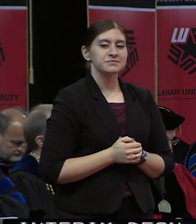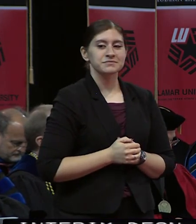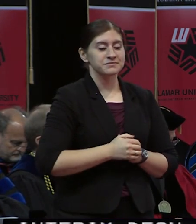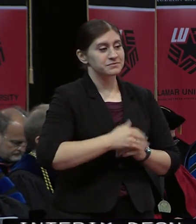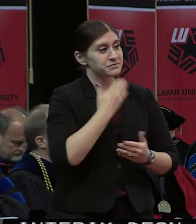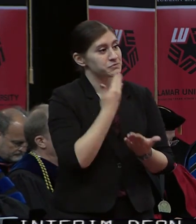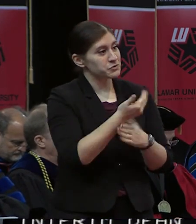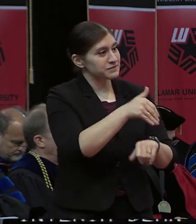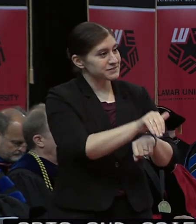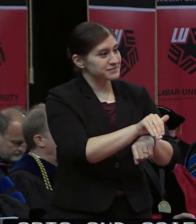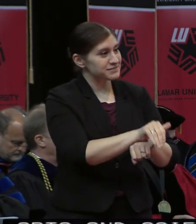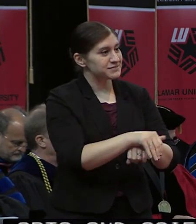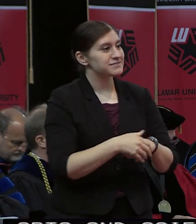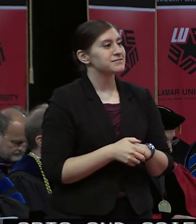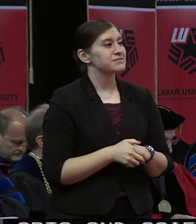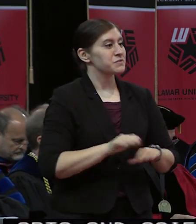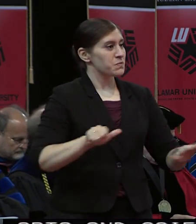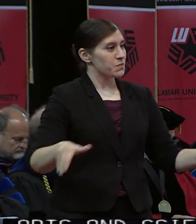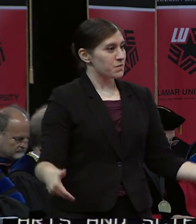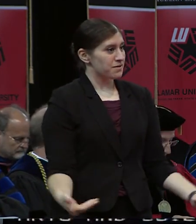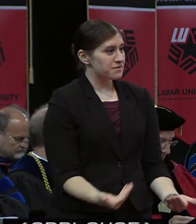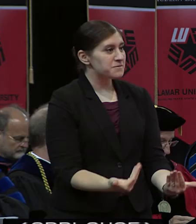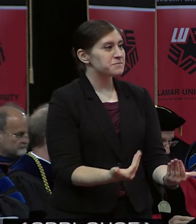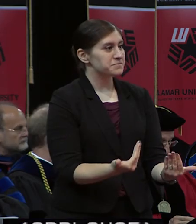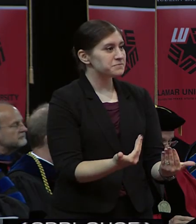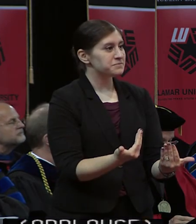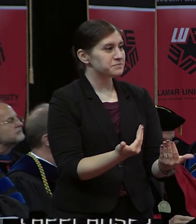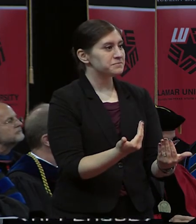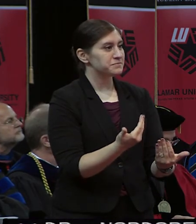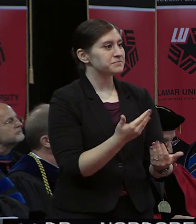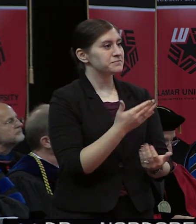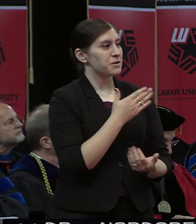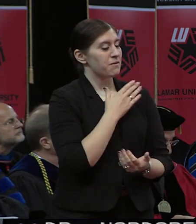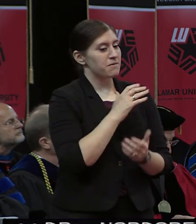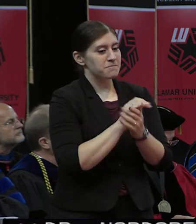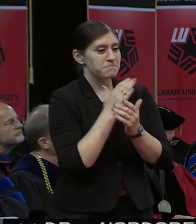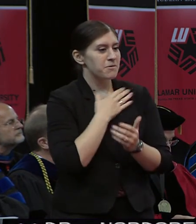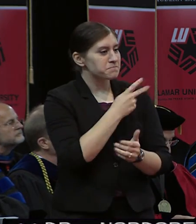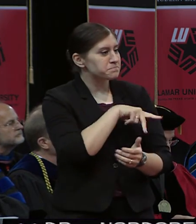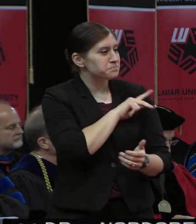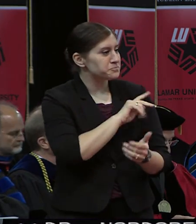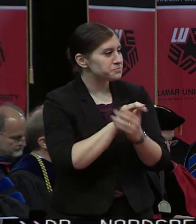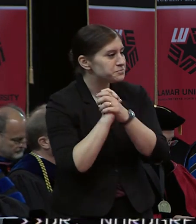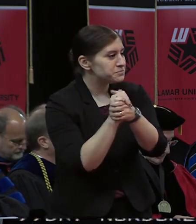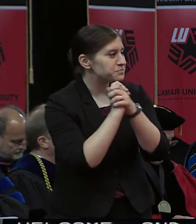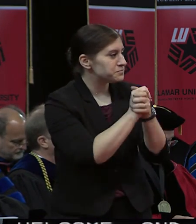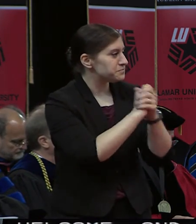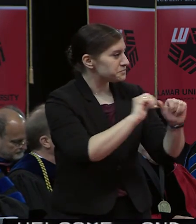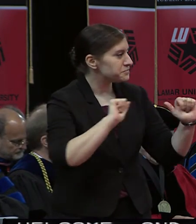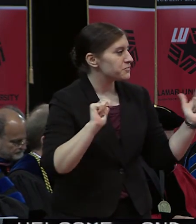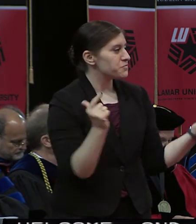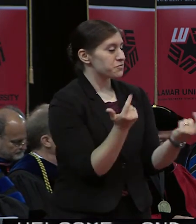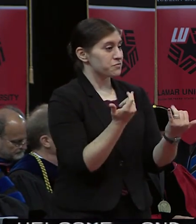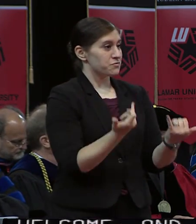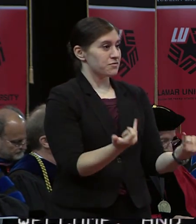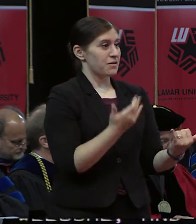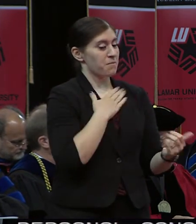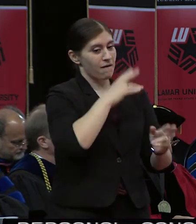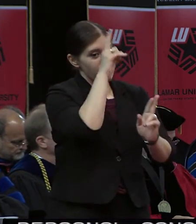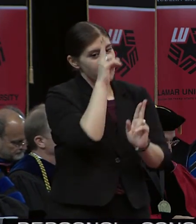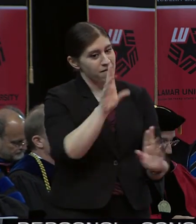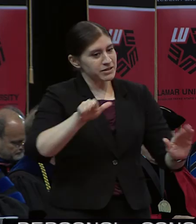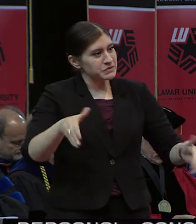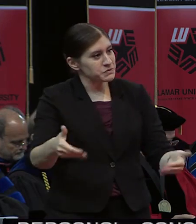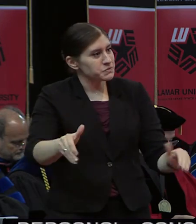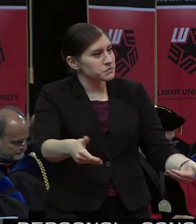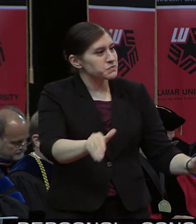Good evening. Welcome. Permit me to add my personal congratulations to all of you. At this time, it's my honor to